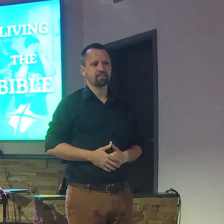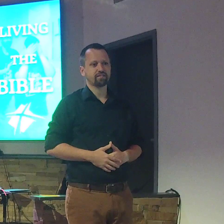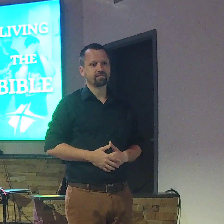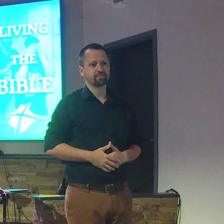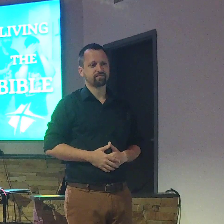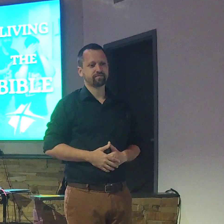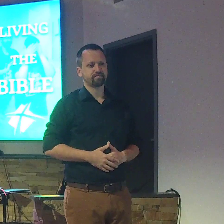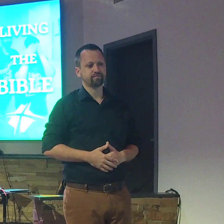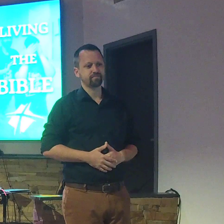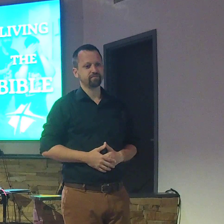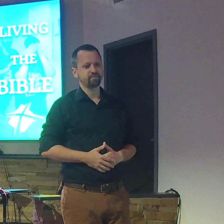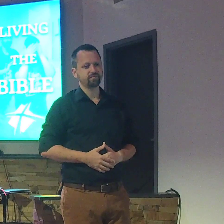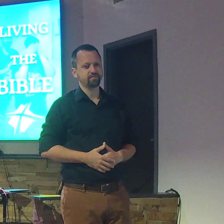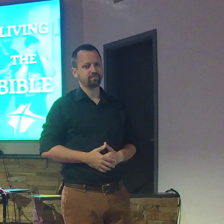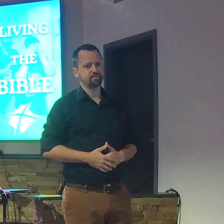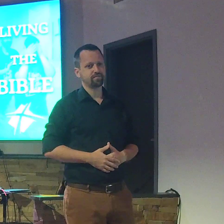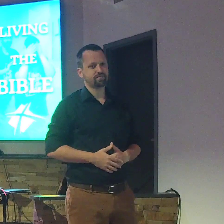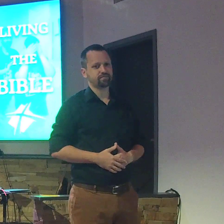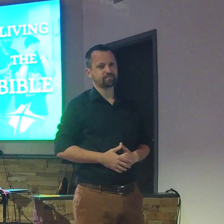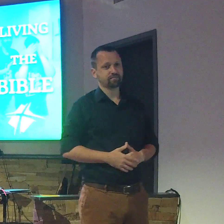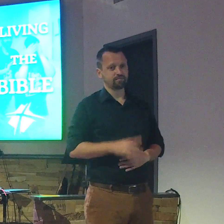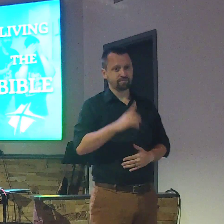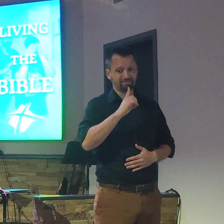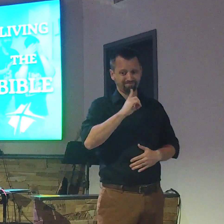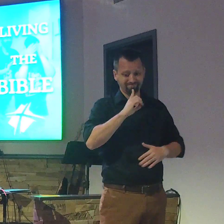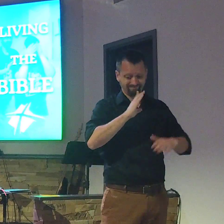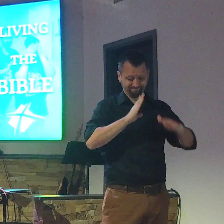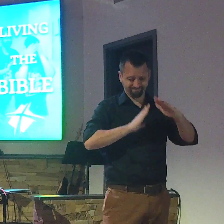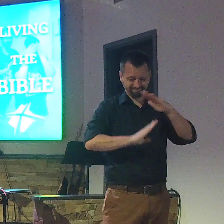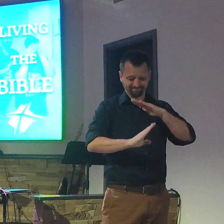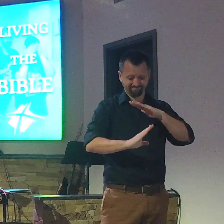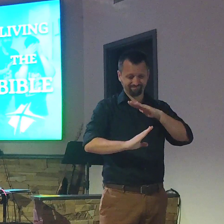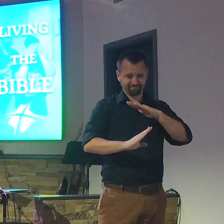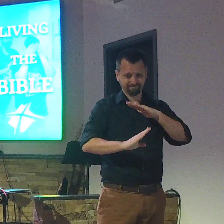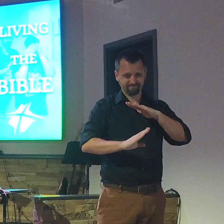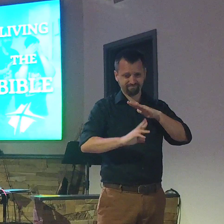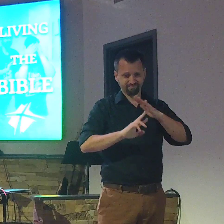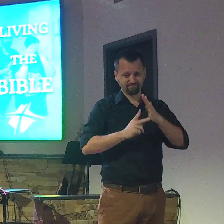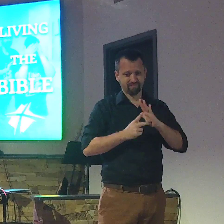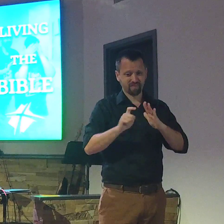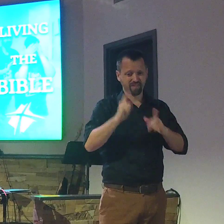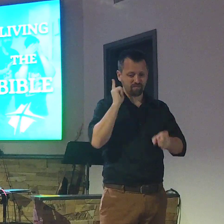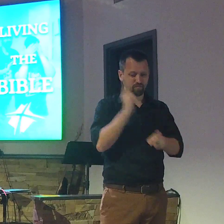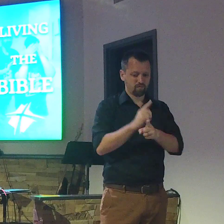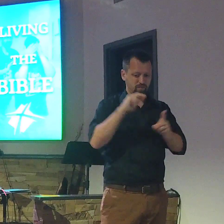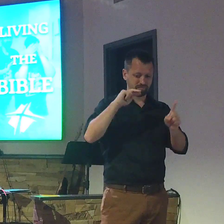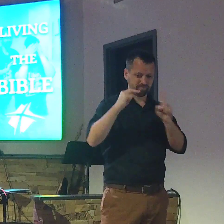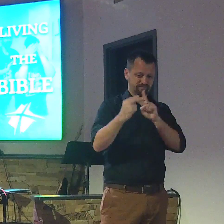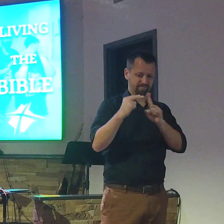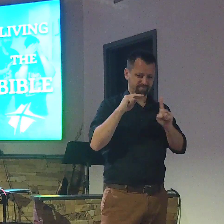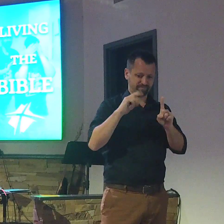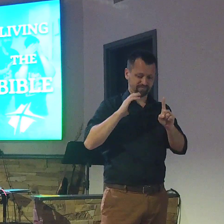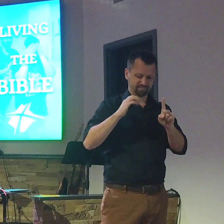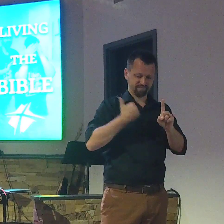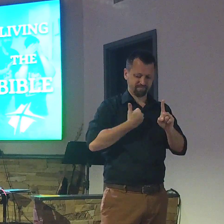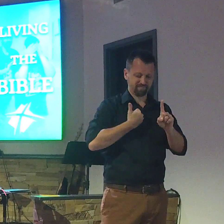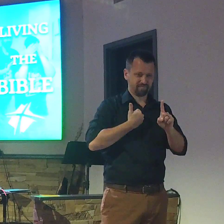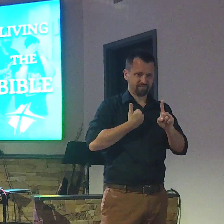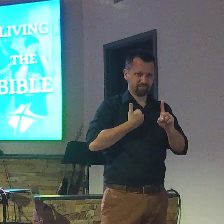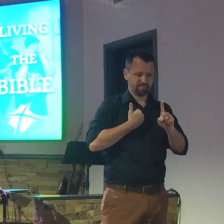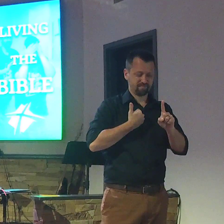You see, not only does true humility involve us to have a proper view of ourselves, but number